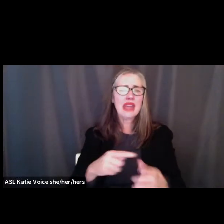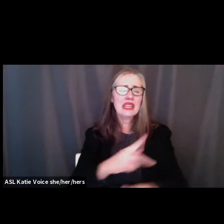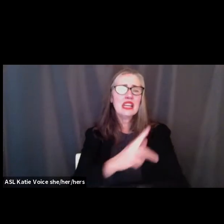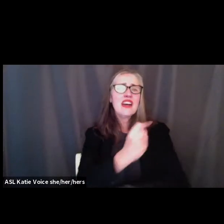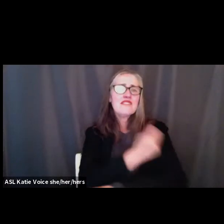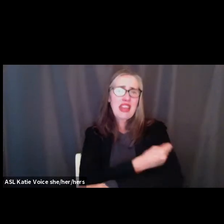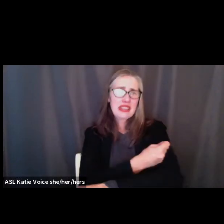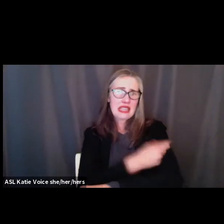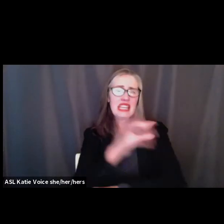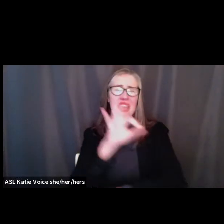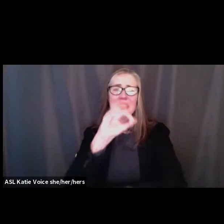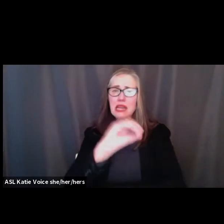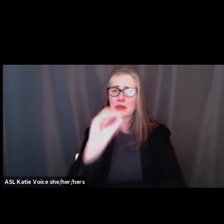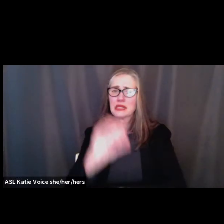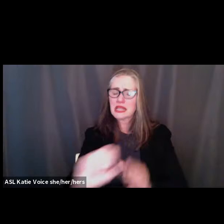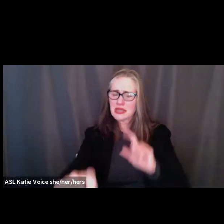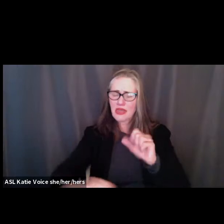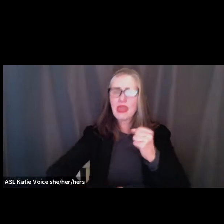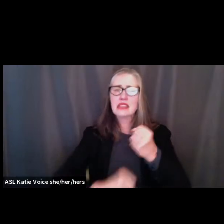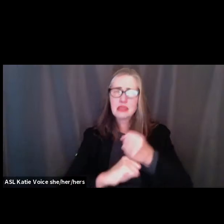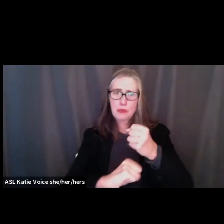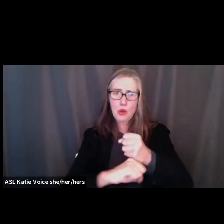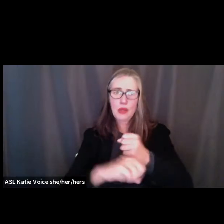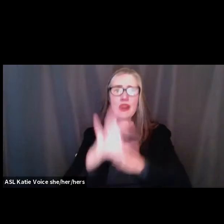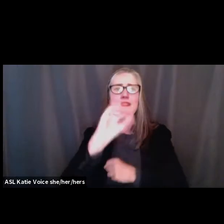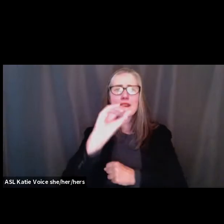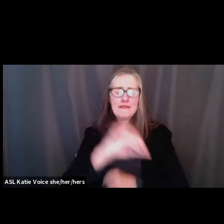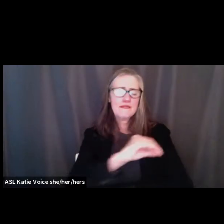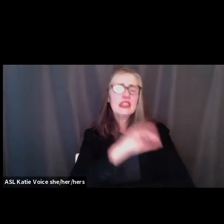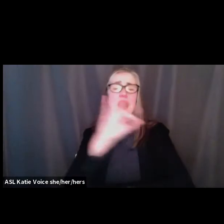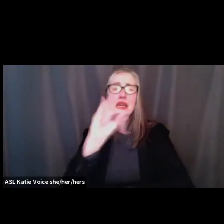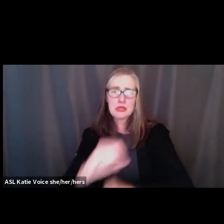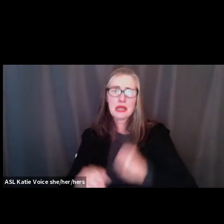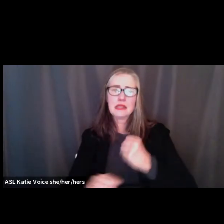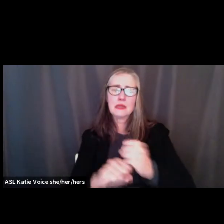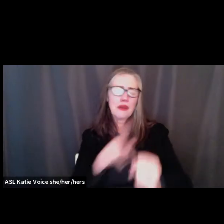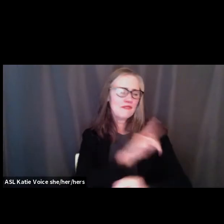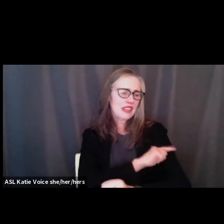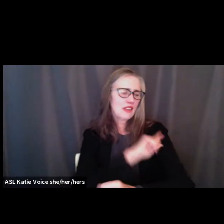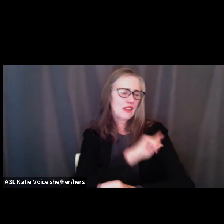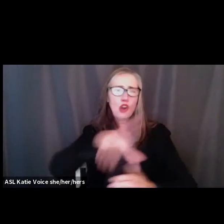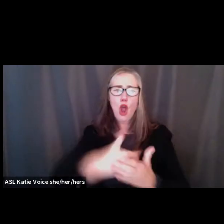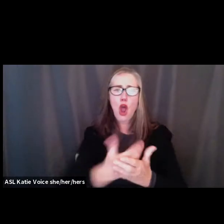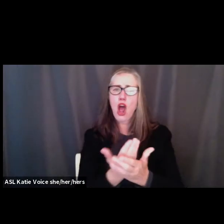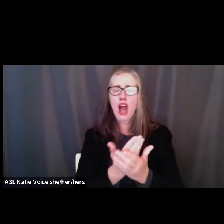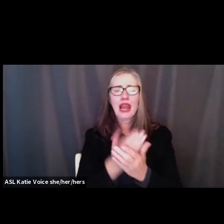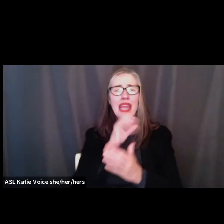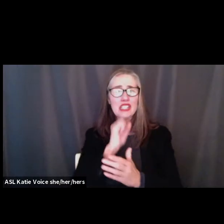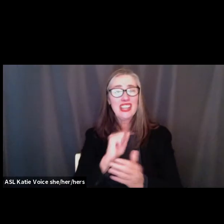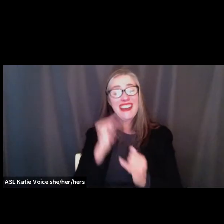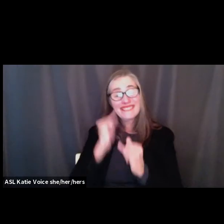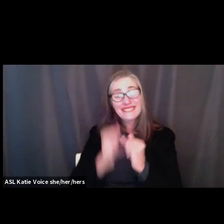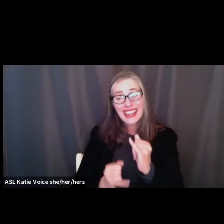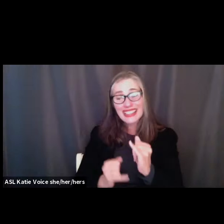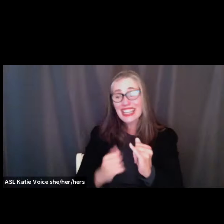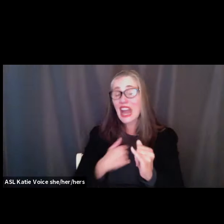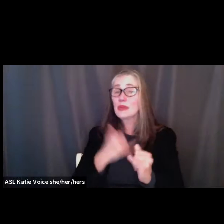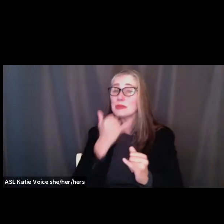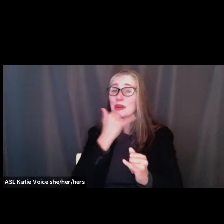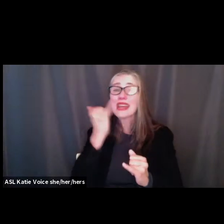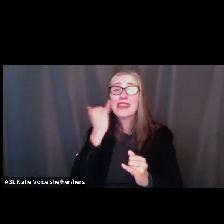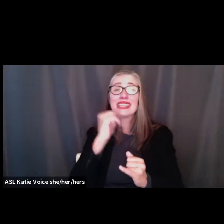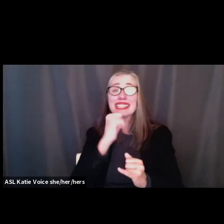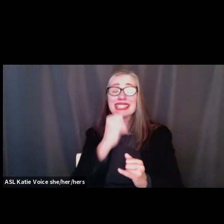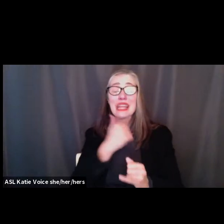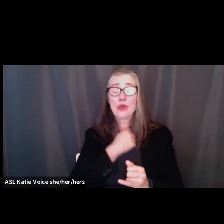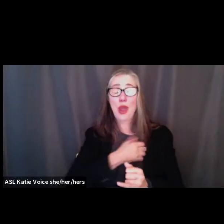members support vaccination of all ages. Finally, I'd be remiss if I didn't say we appreciate all